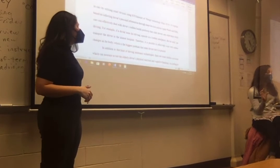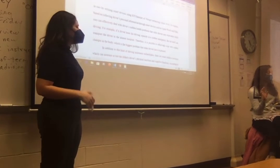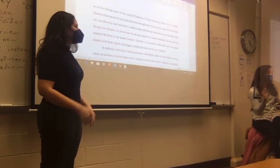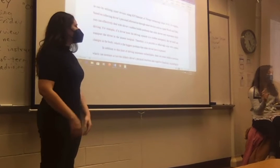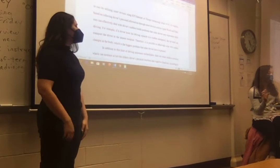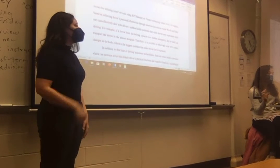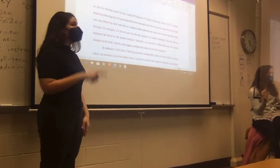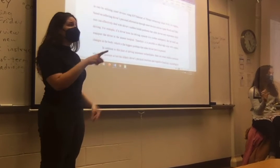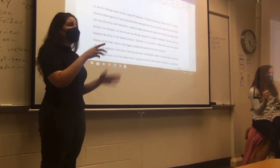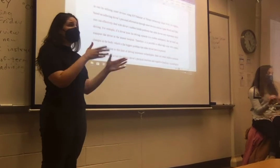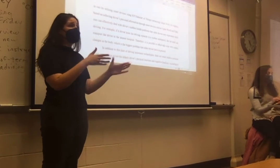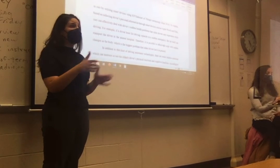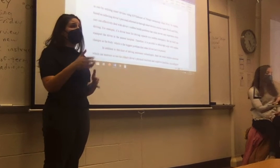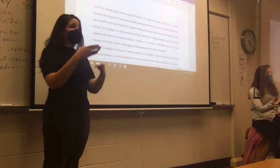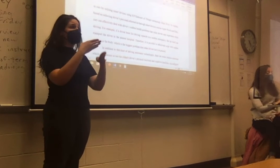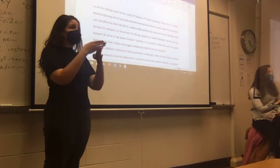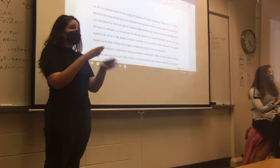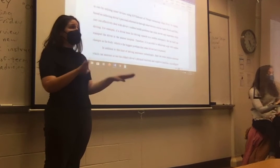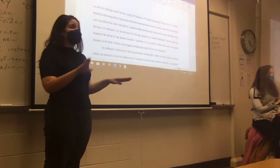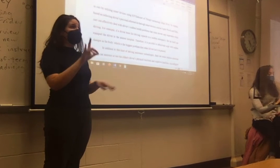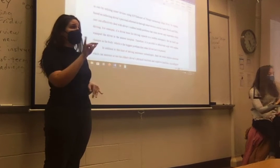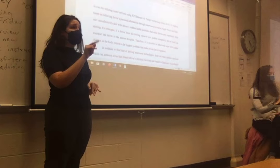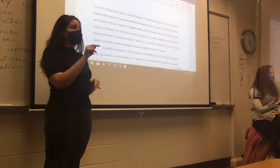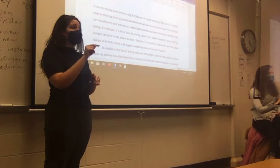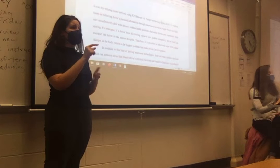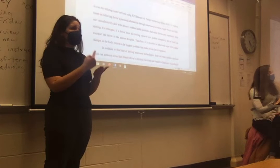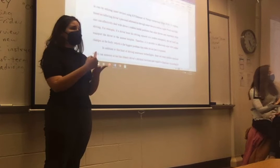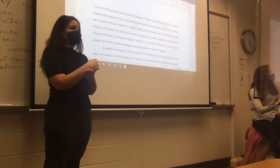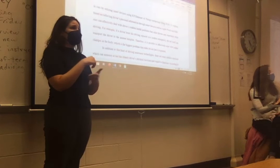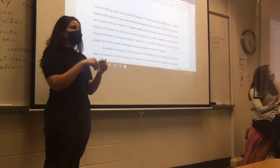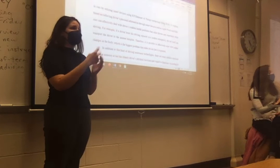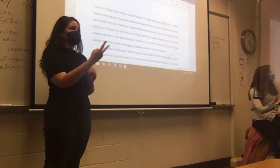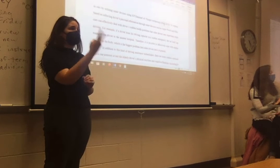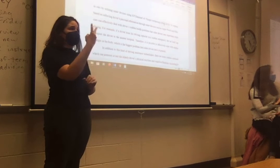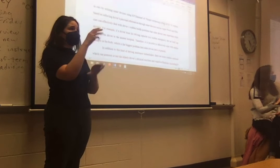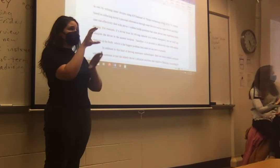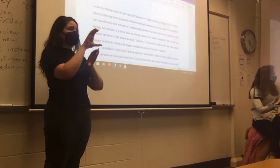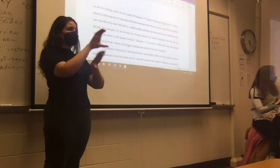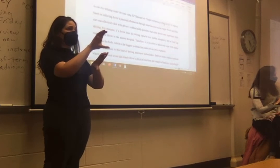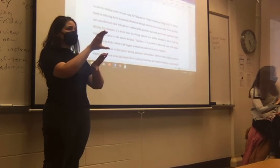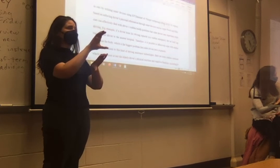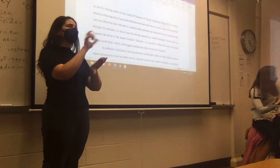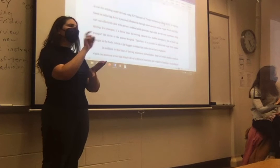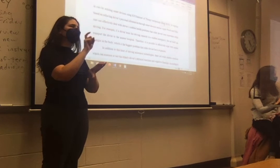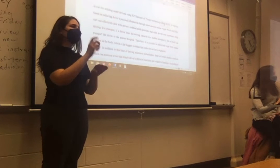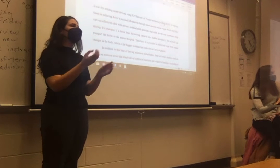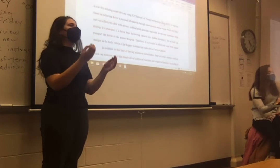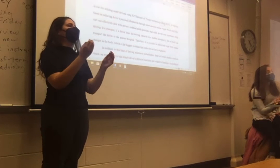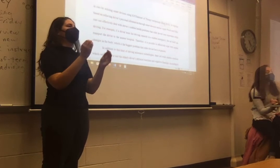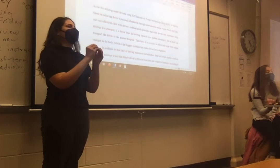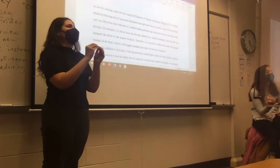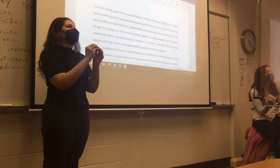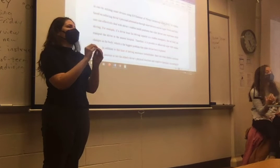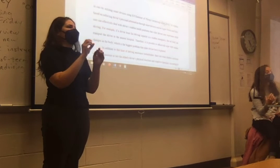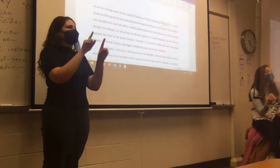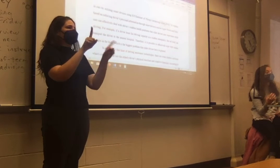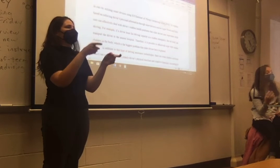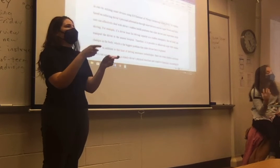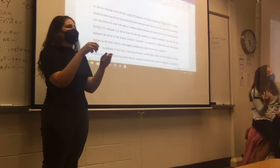two sections, you should have more than one source in each section, right? Remember, you need 5